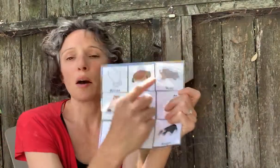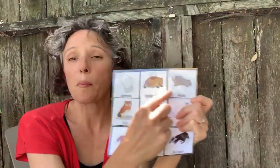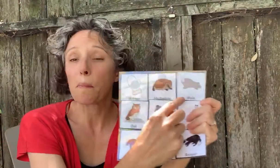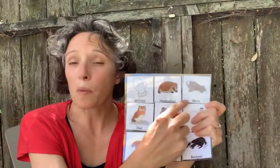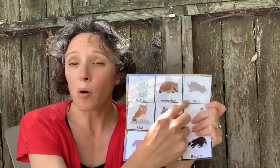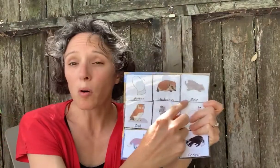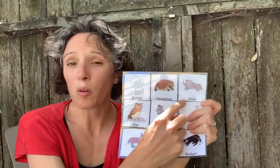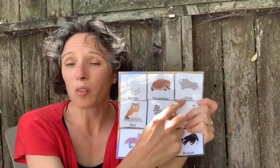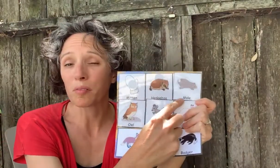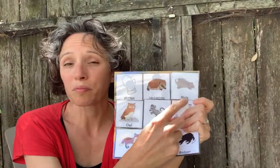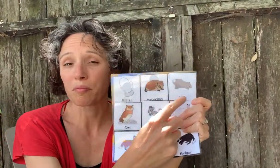Mole.